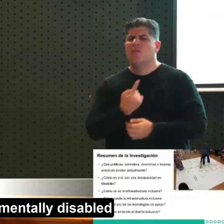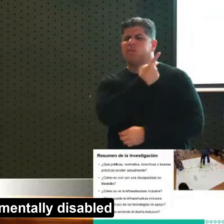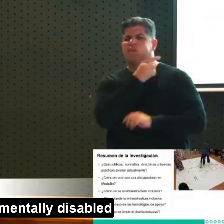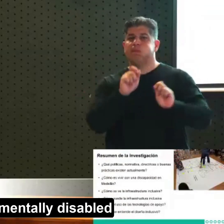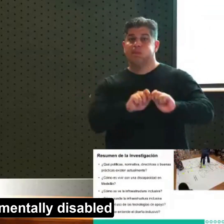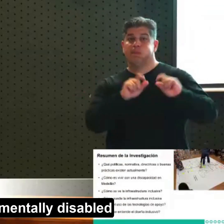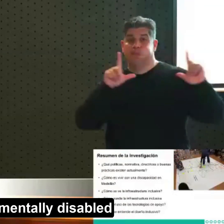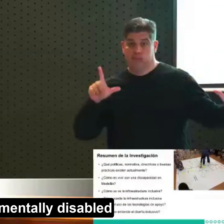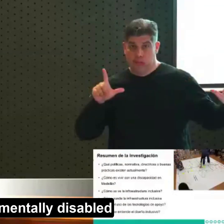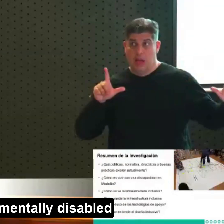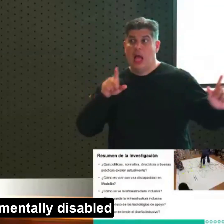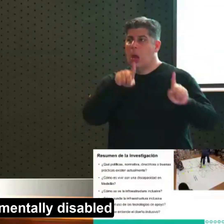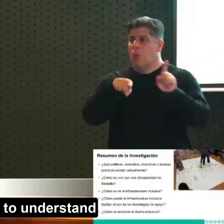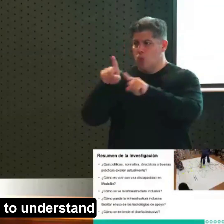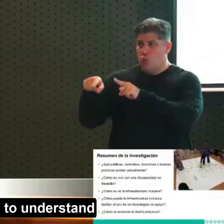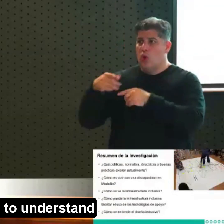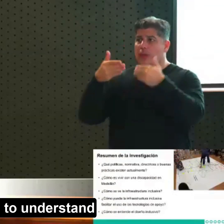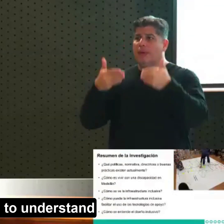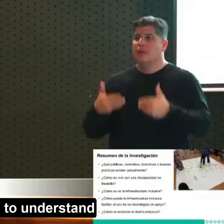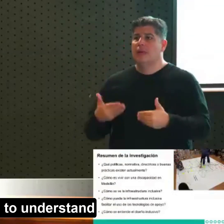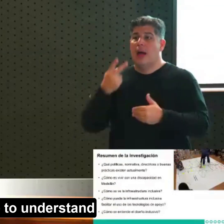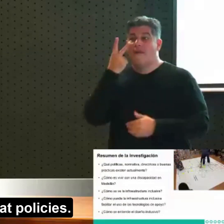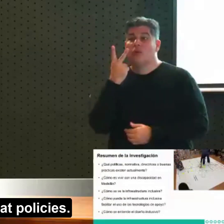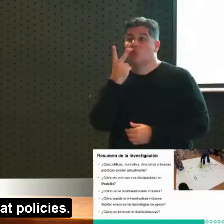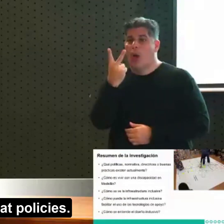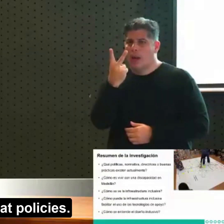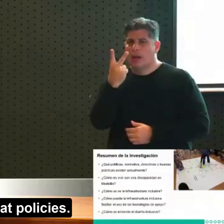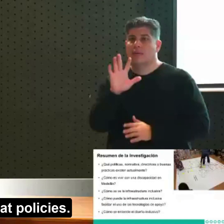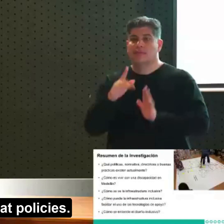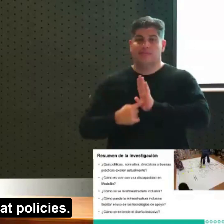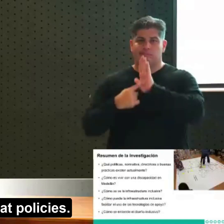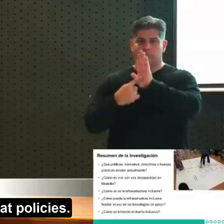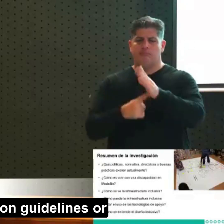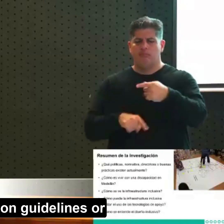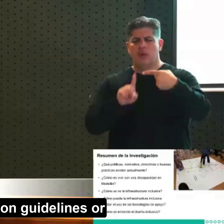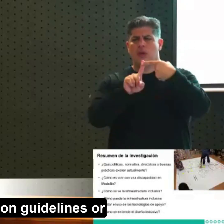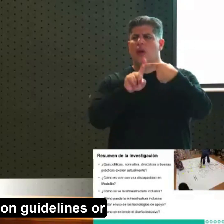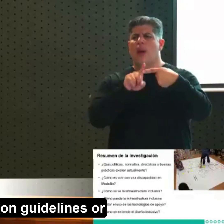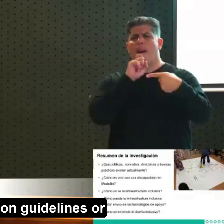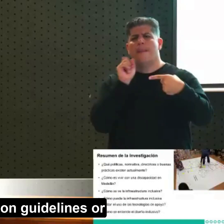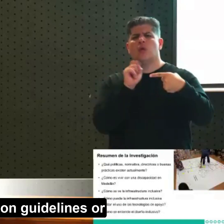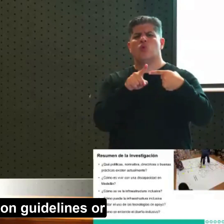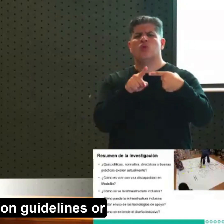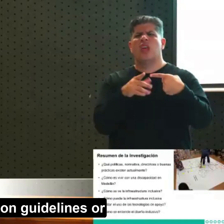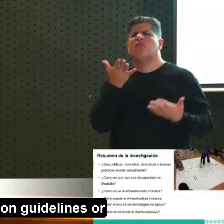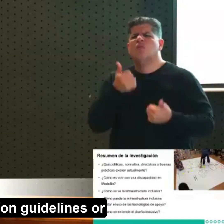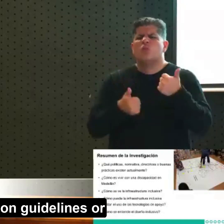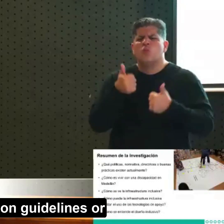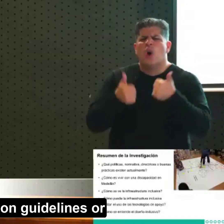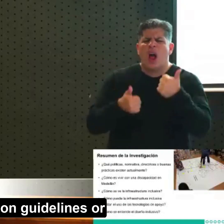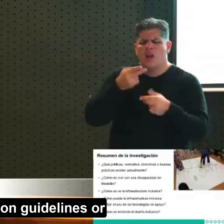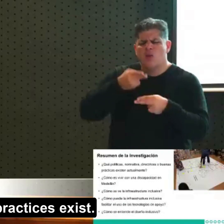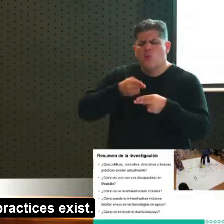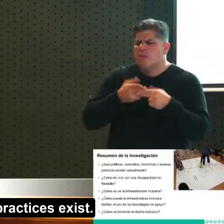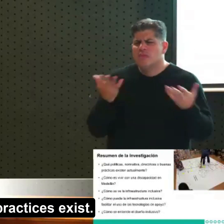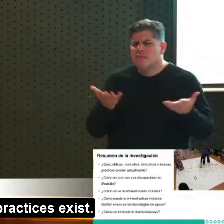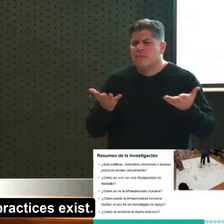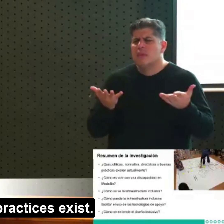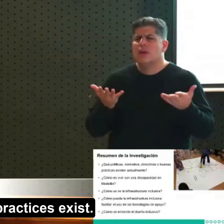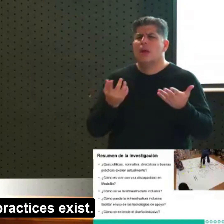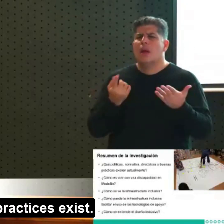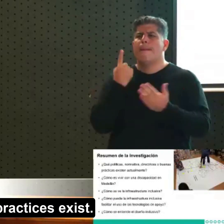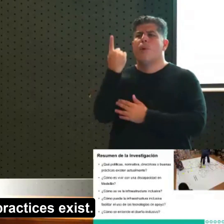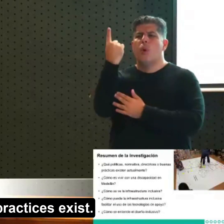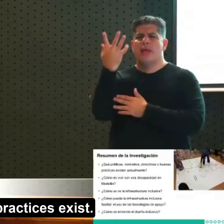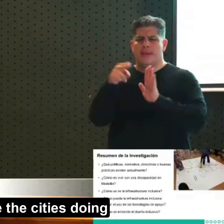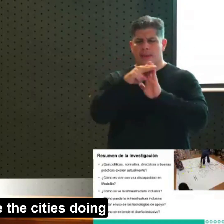the visually disabled people to understand what policies, regulation, guidelines, or good